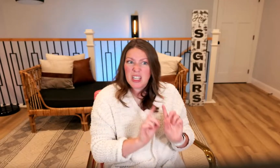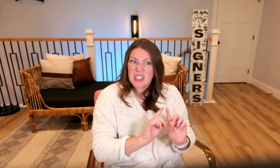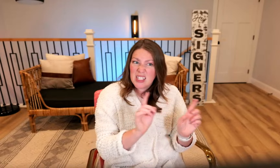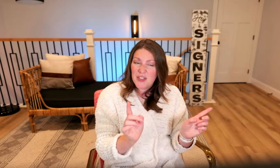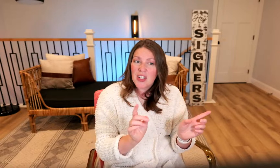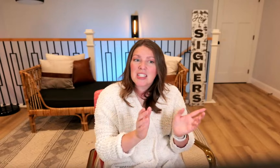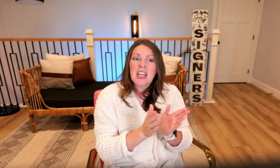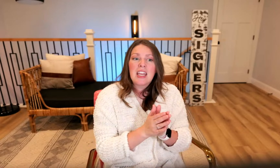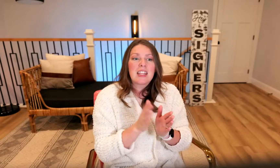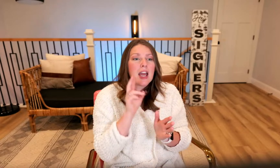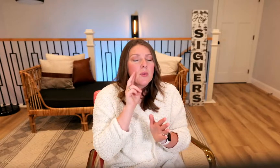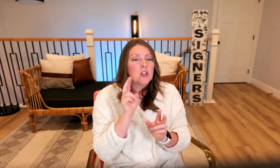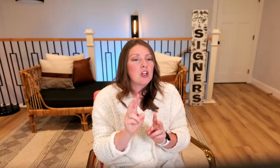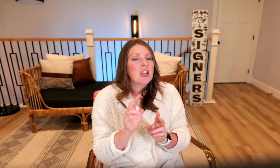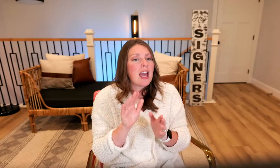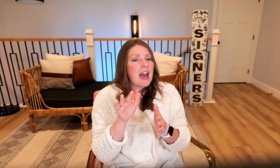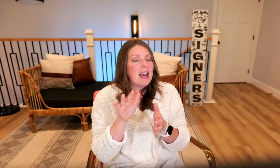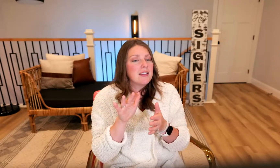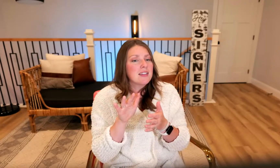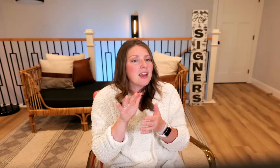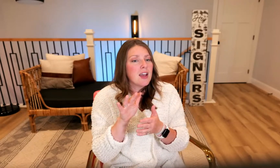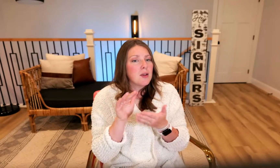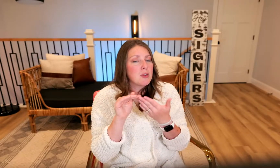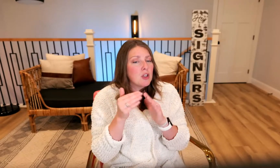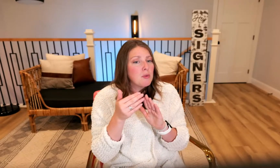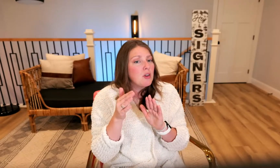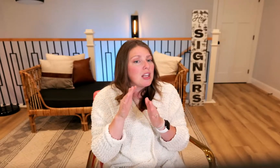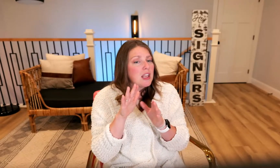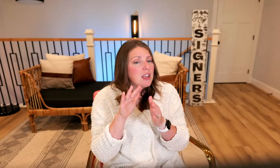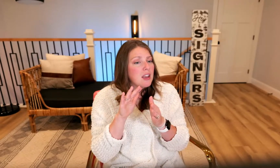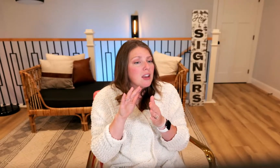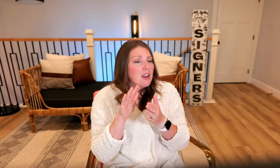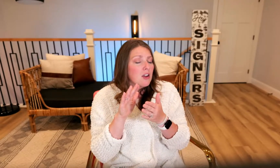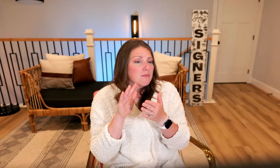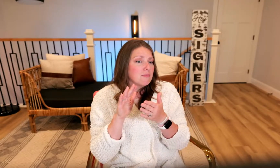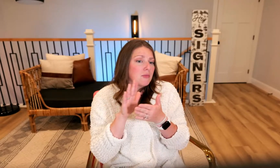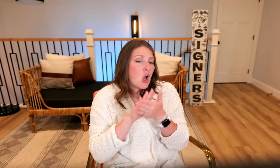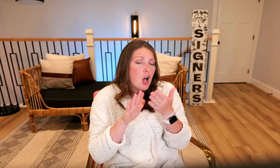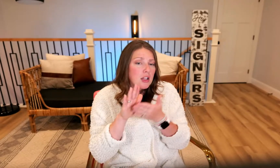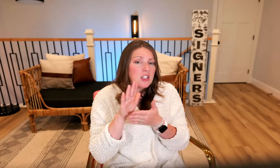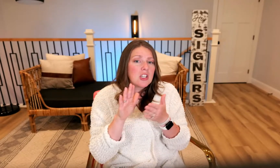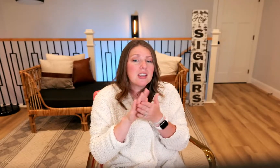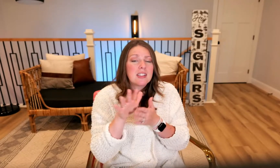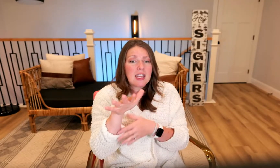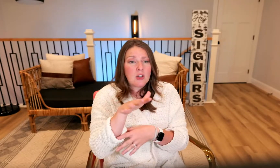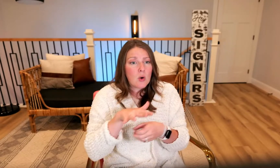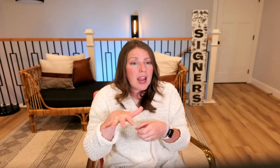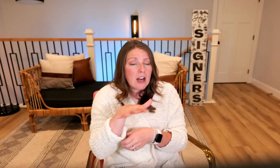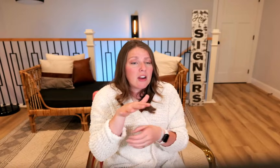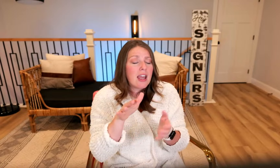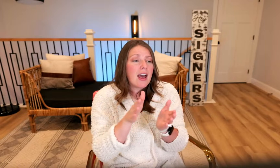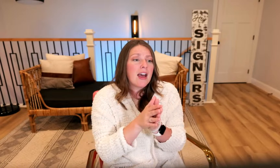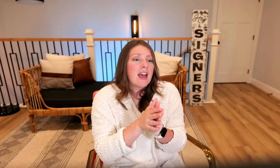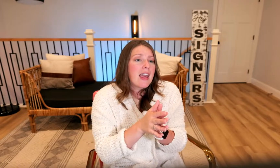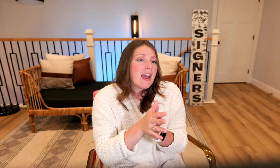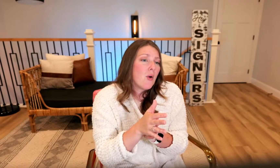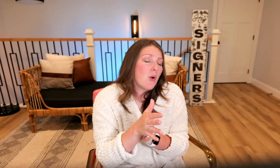is different, then I would look at community colleges in your area